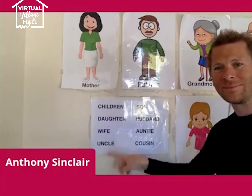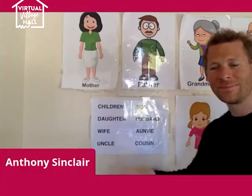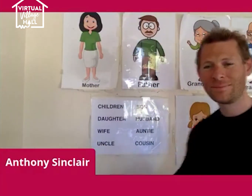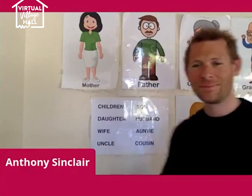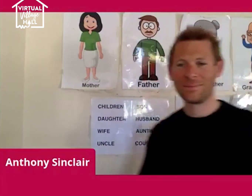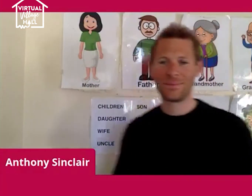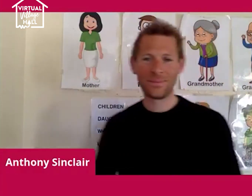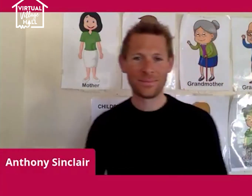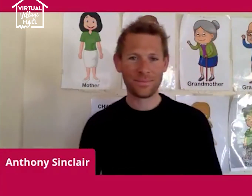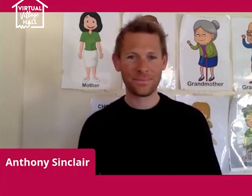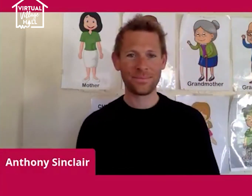Uncle.